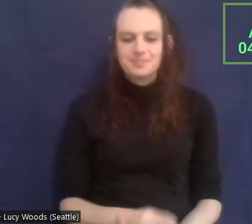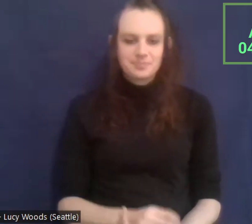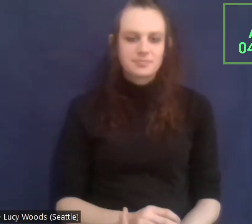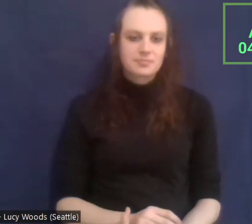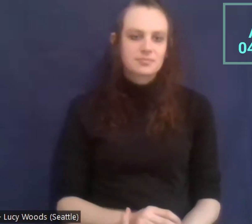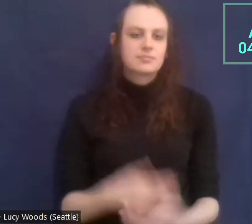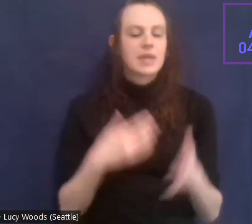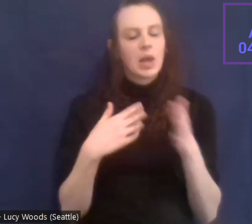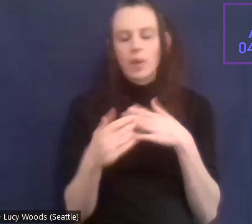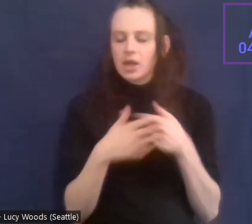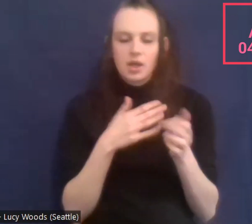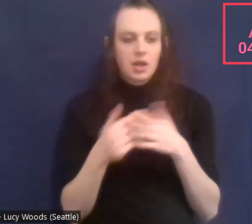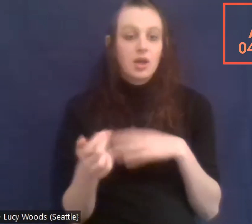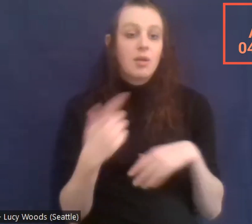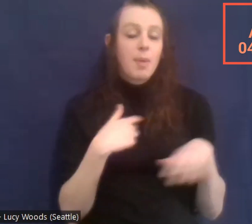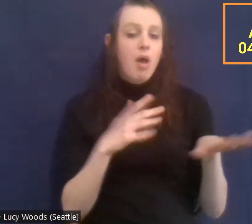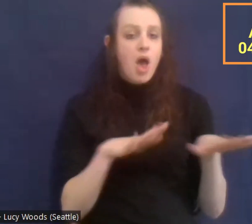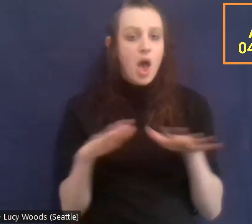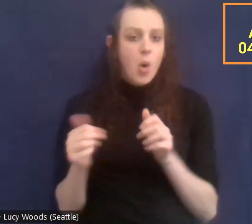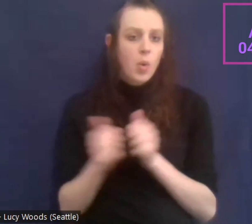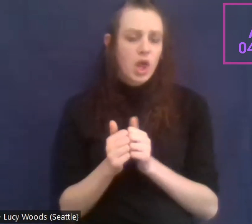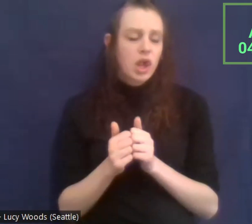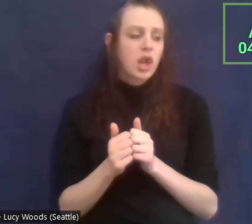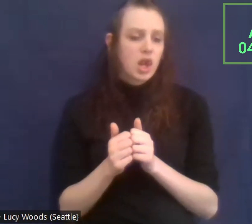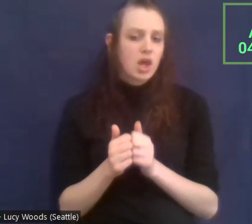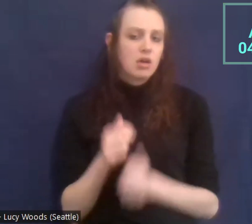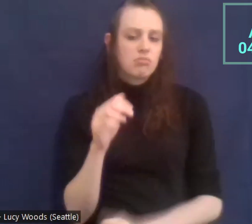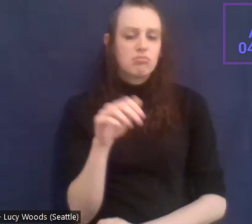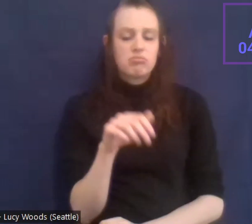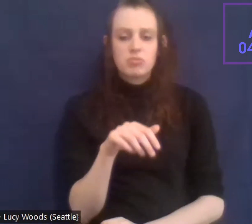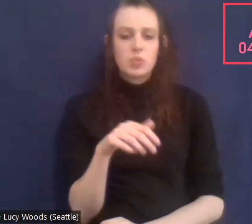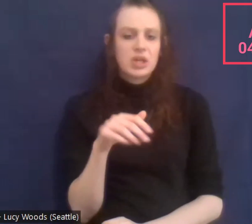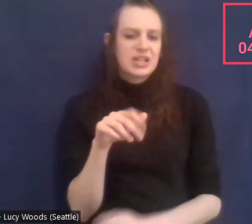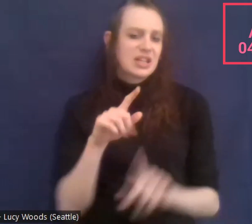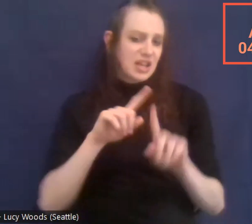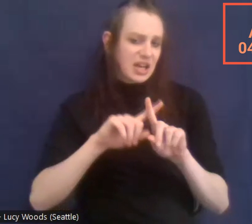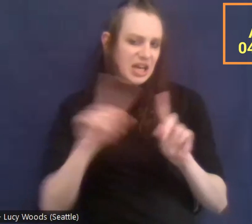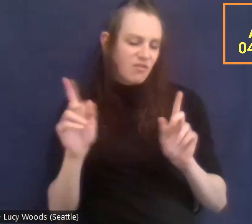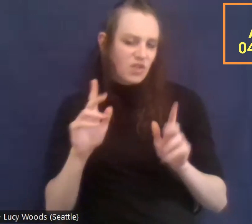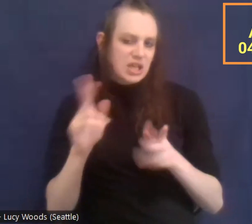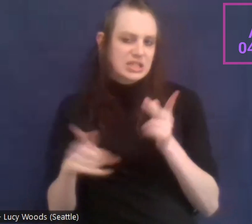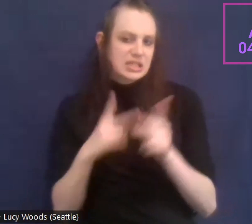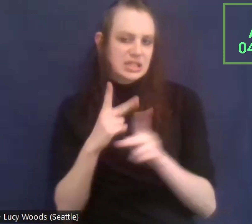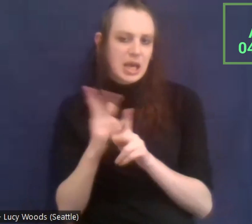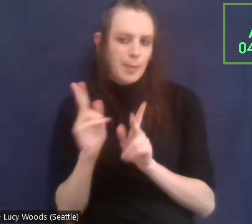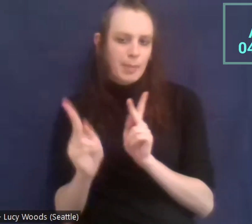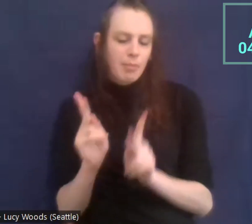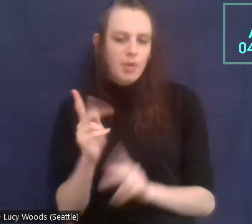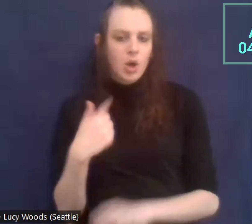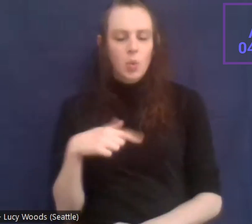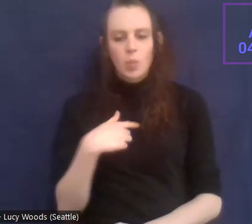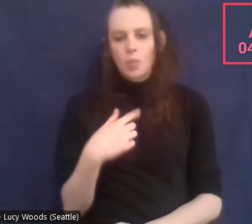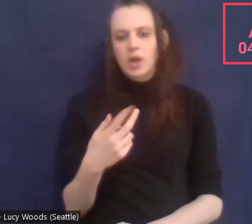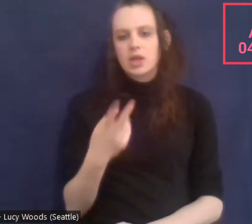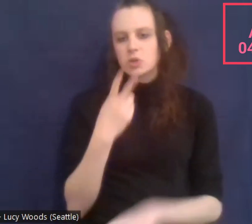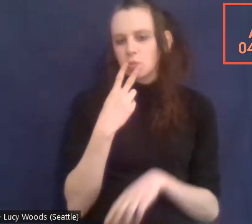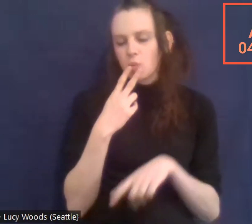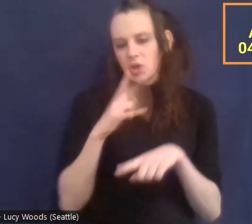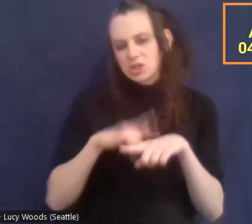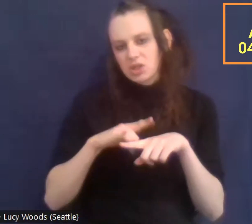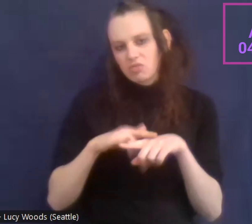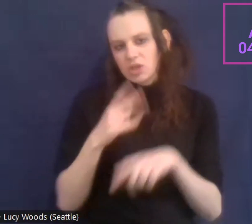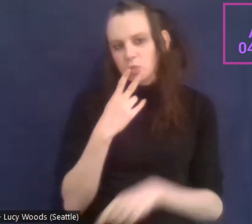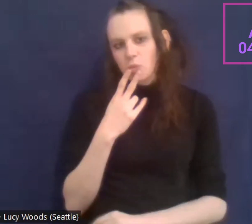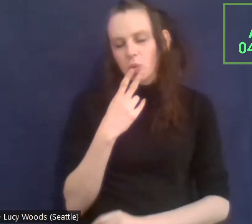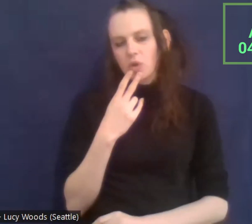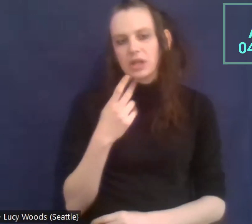any rate, you know, I hung out with the this other crowd, and like we you know, we'd smoke cigarettes at school and stuff, and they just banned